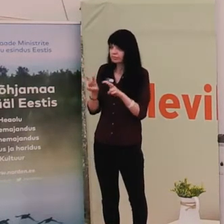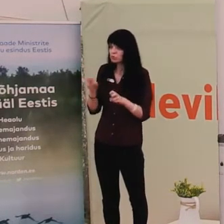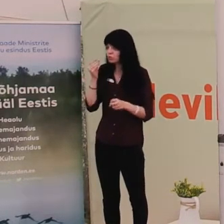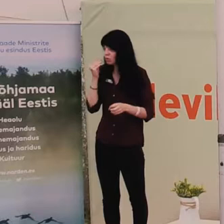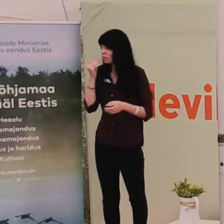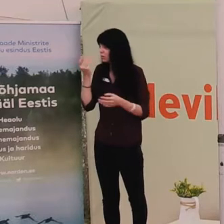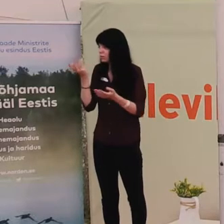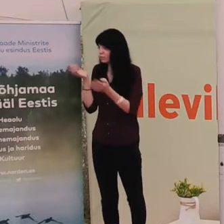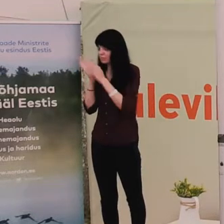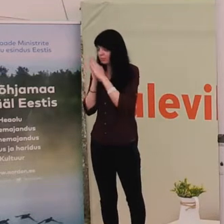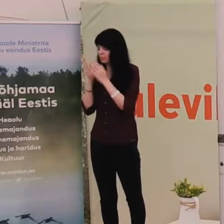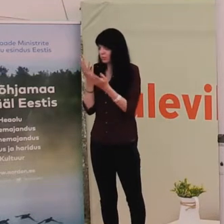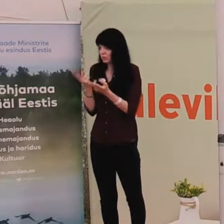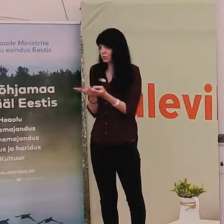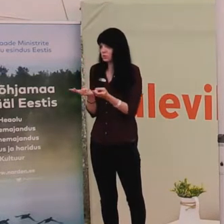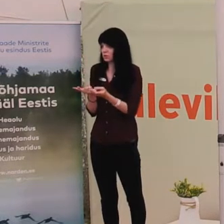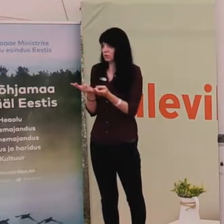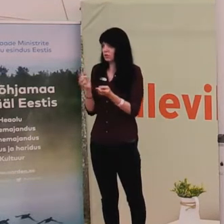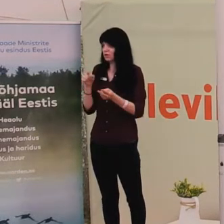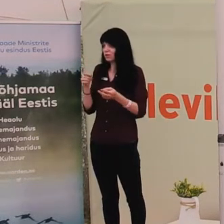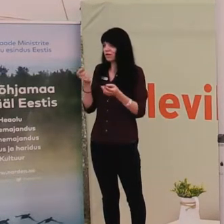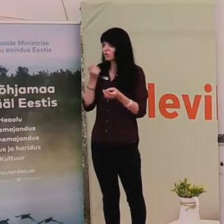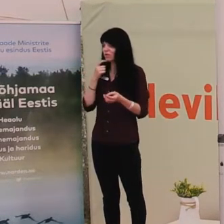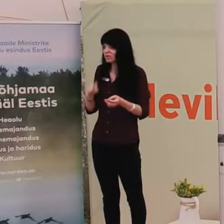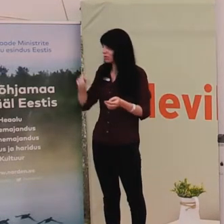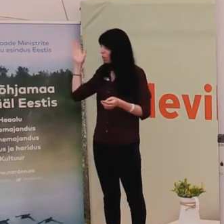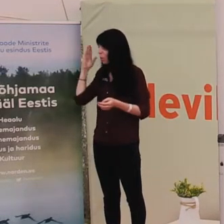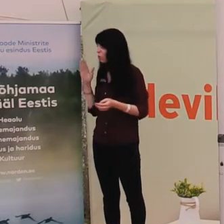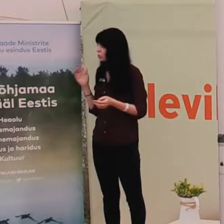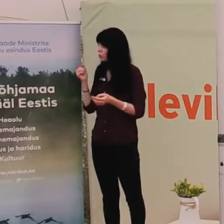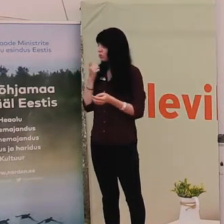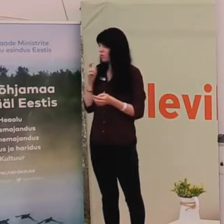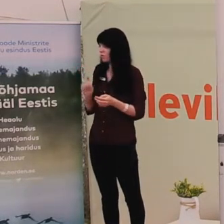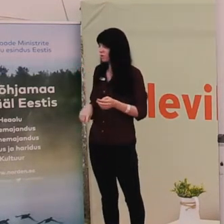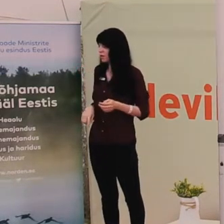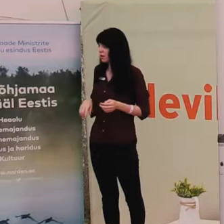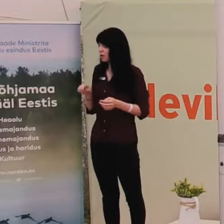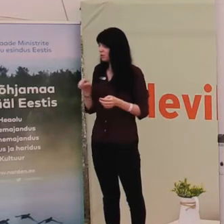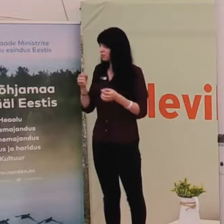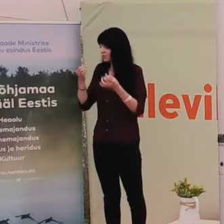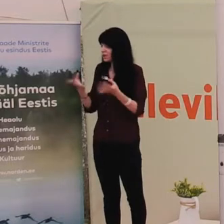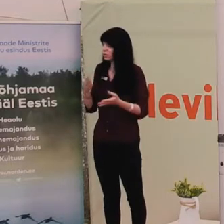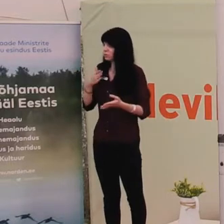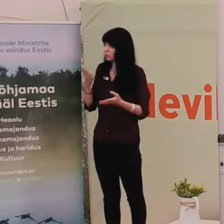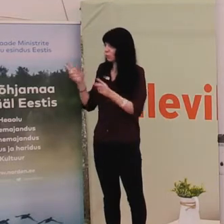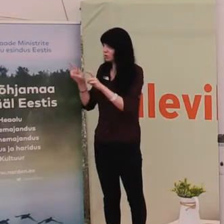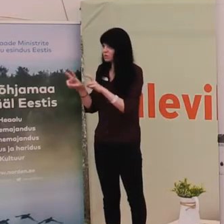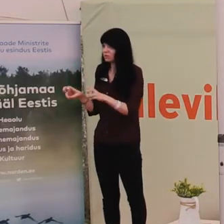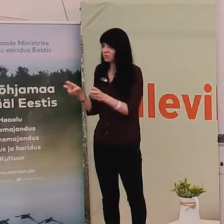good stance of nature around them, so they really try to find something to eat this